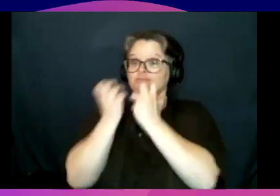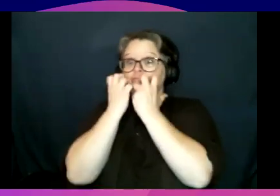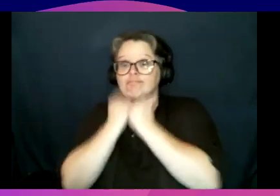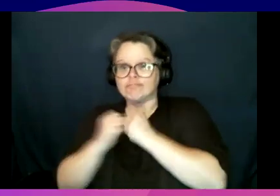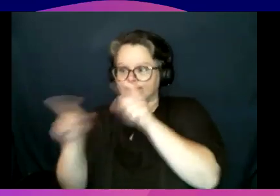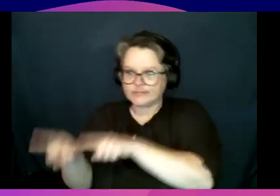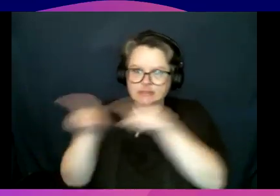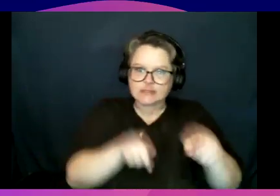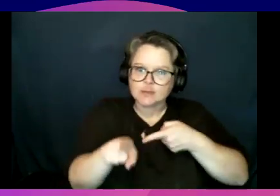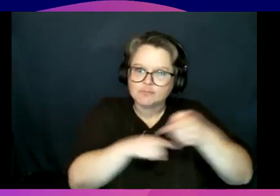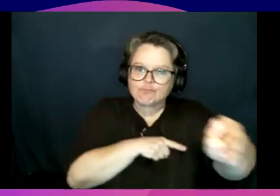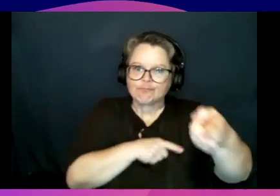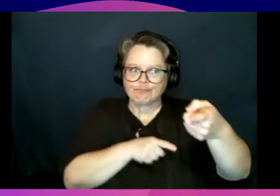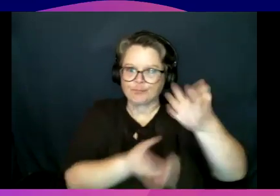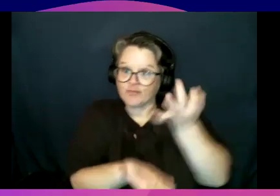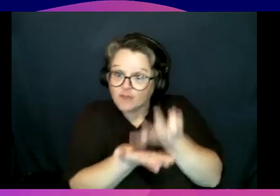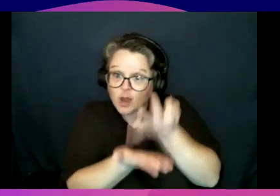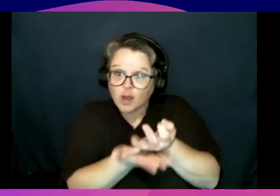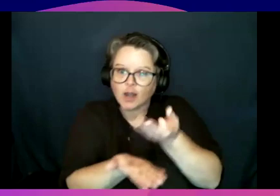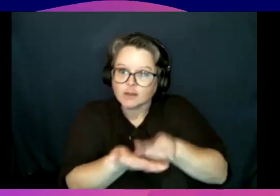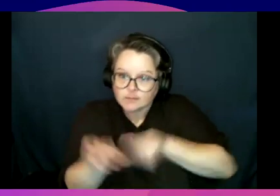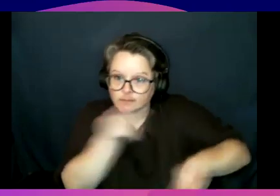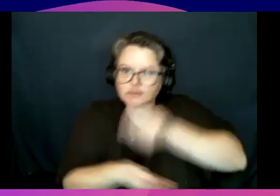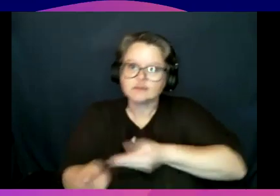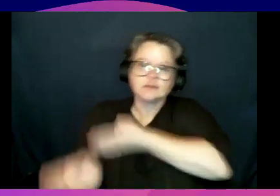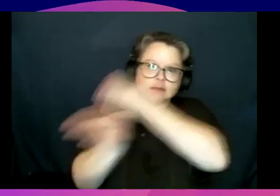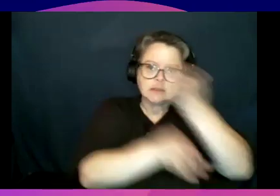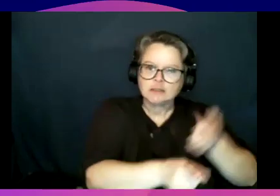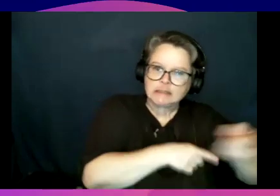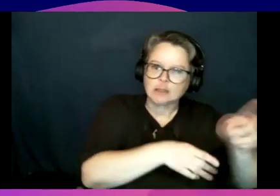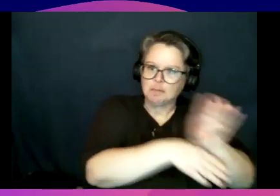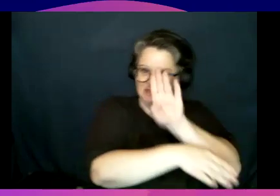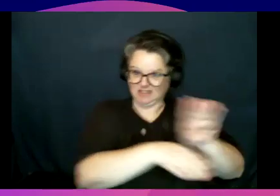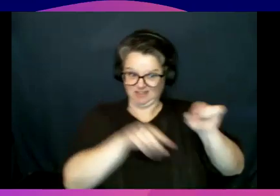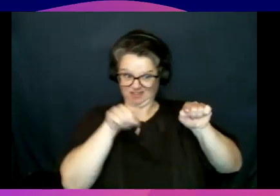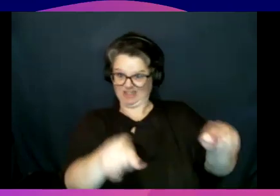in business, and the compensation and the salaries are not up to those levels.